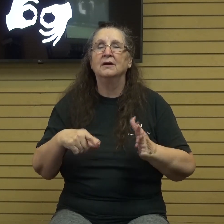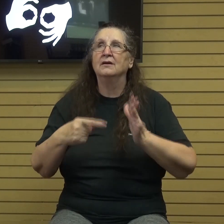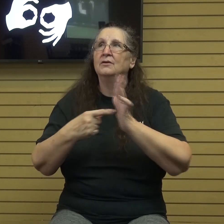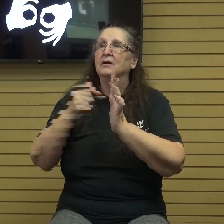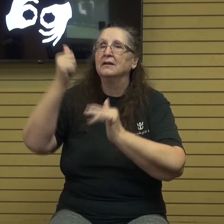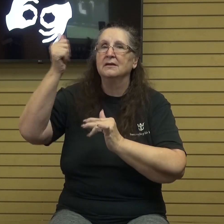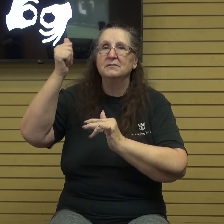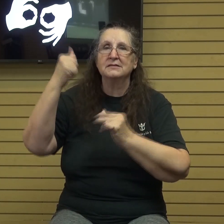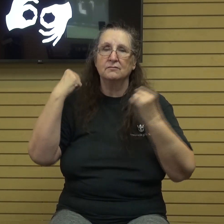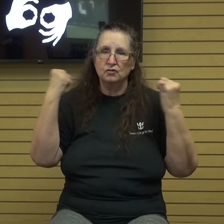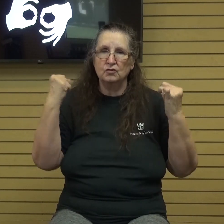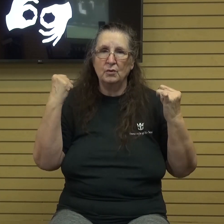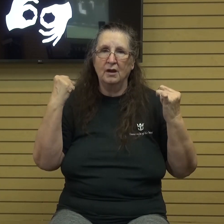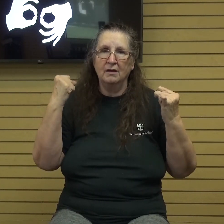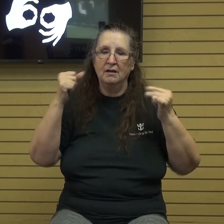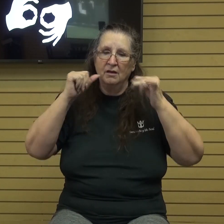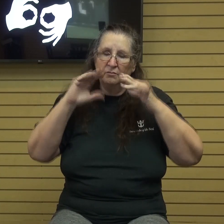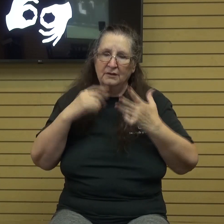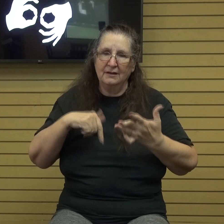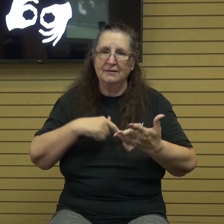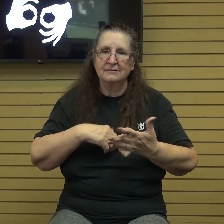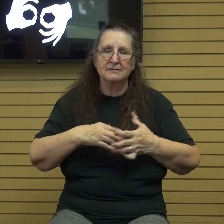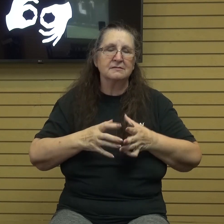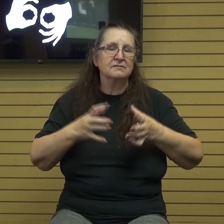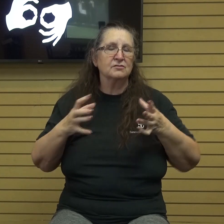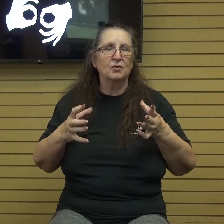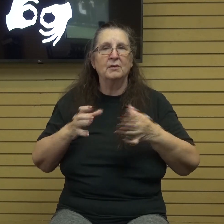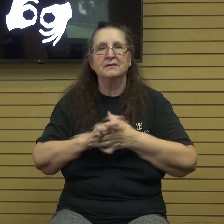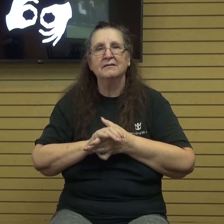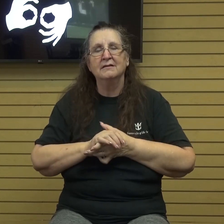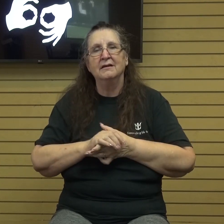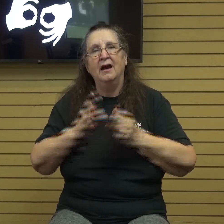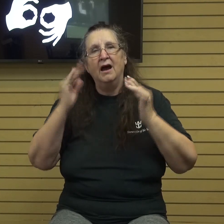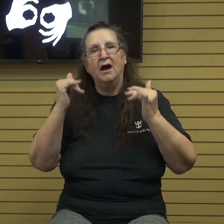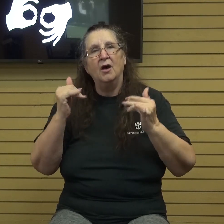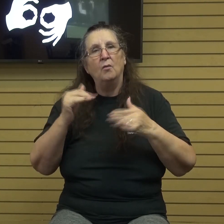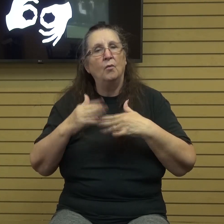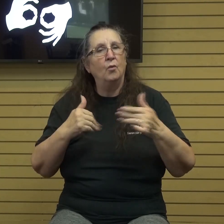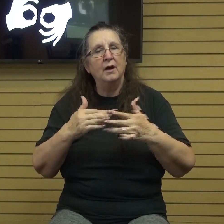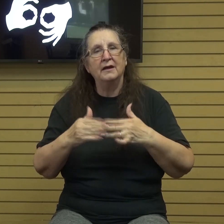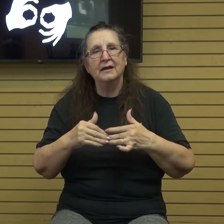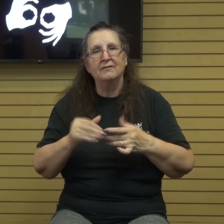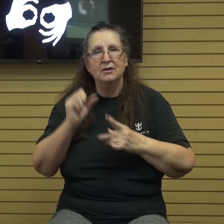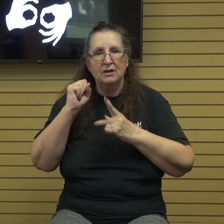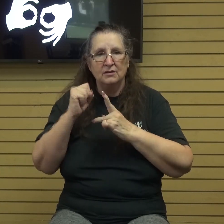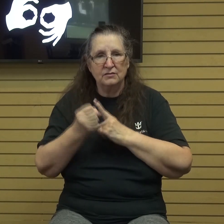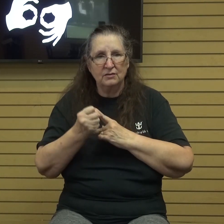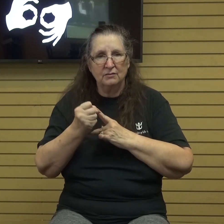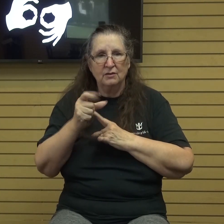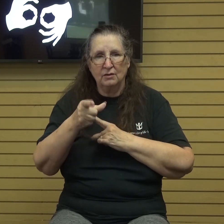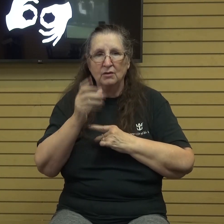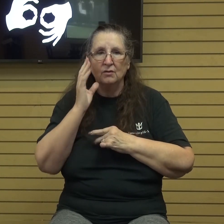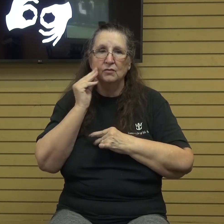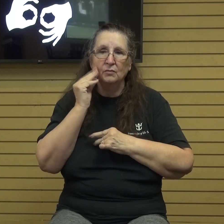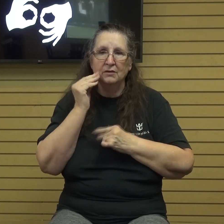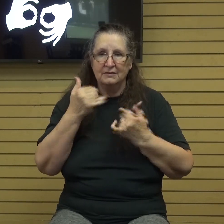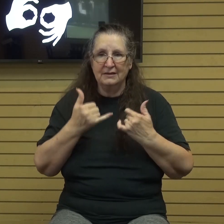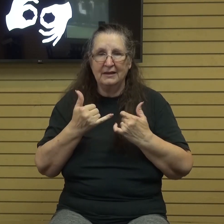himself strong and just blessed us tremendously. So I just hope whatever circumstance comes your way today, that